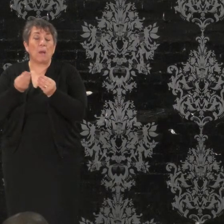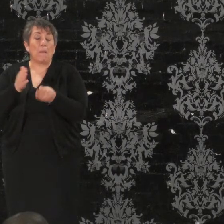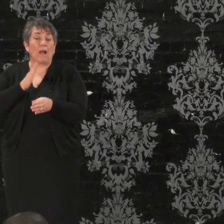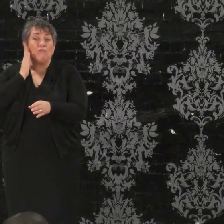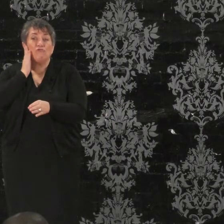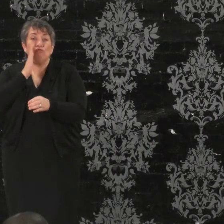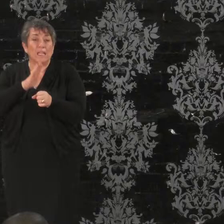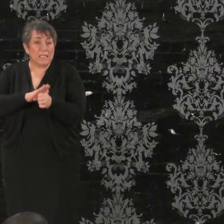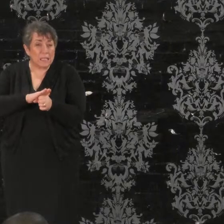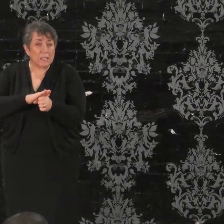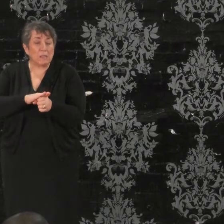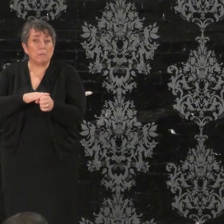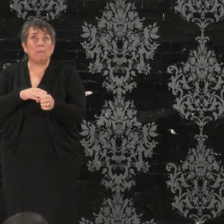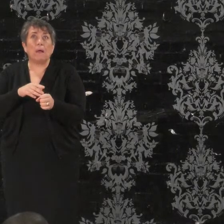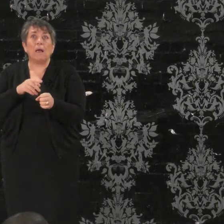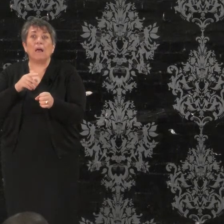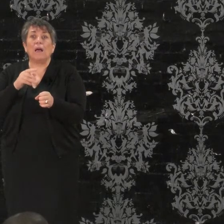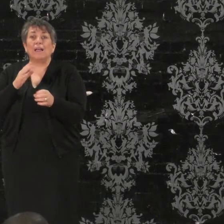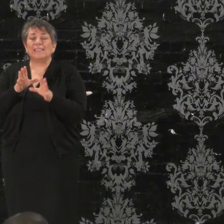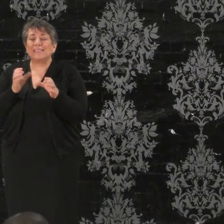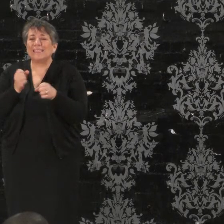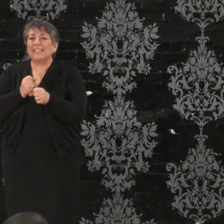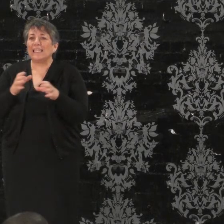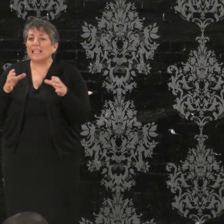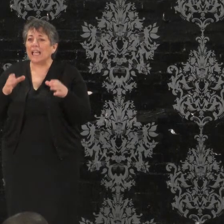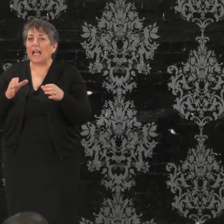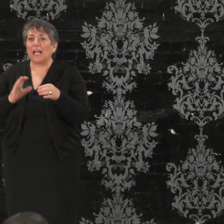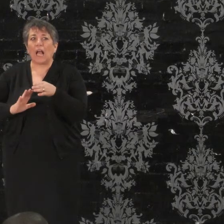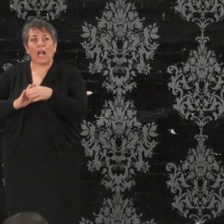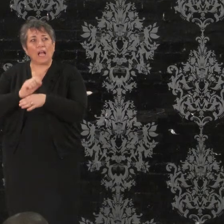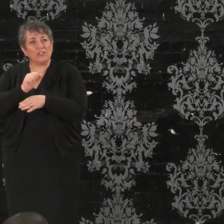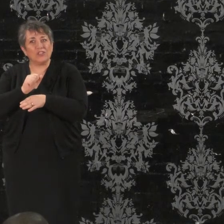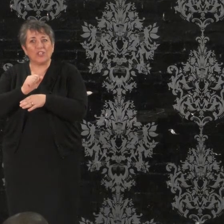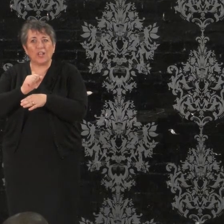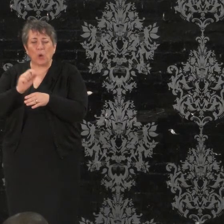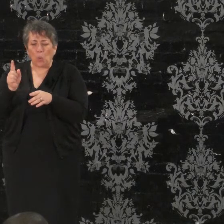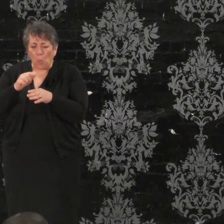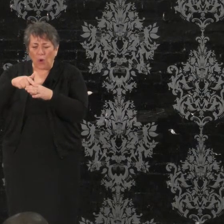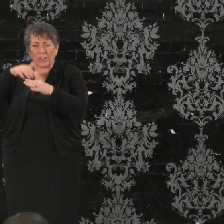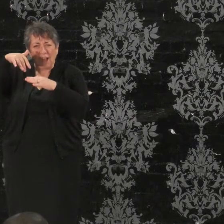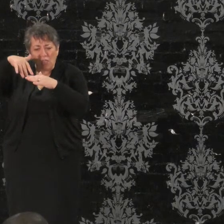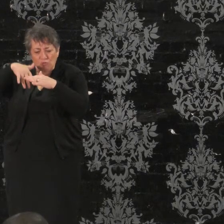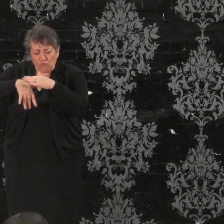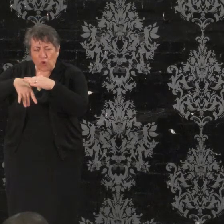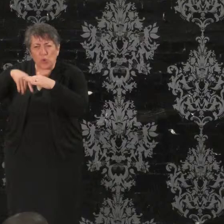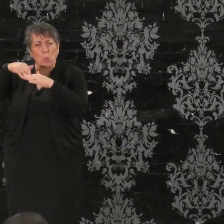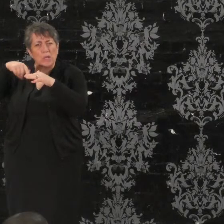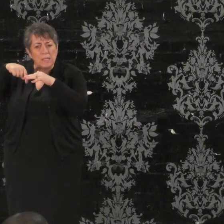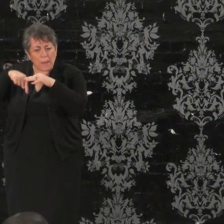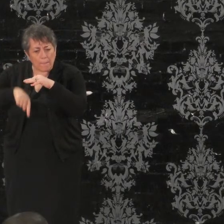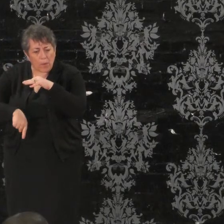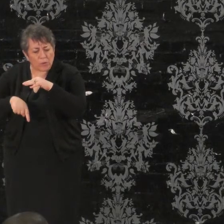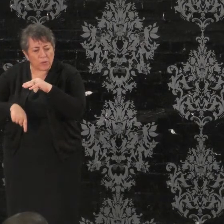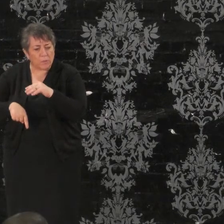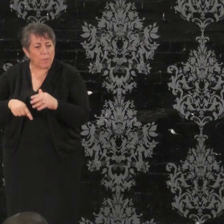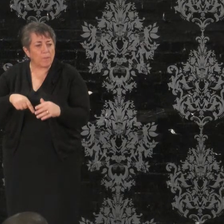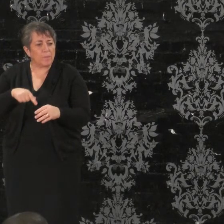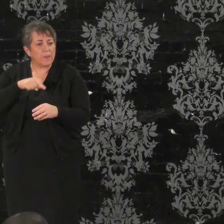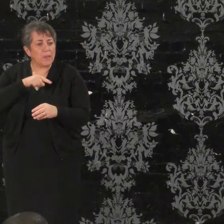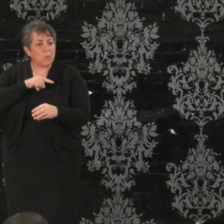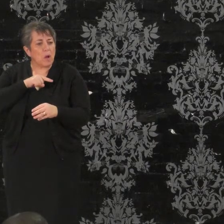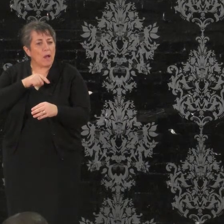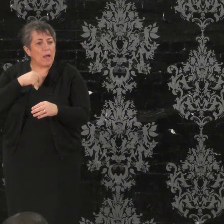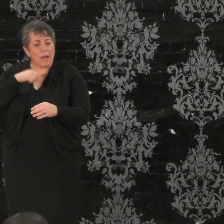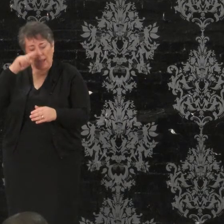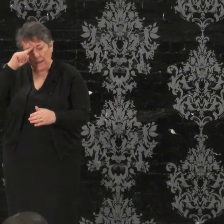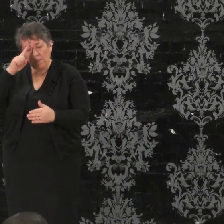and violence will allow us to uncover the systemic issues that are practically killing young people in London. That's why I believe the work